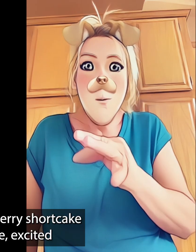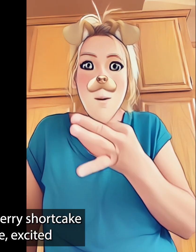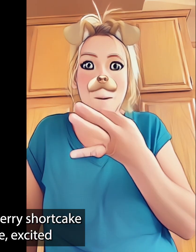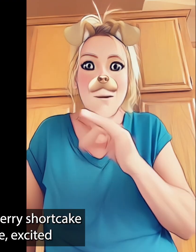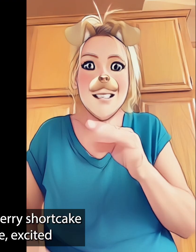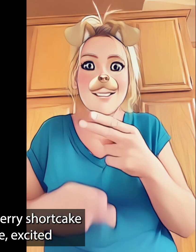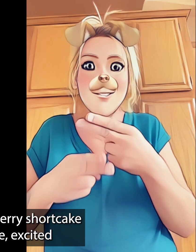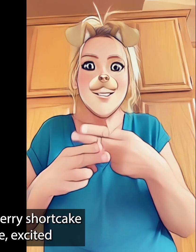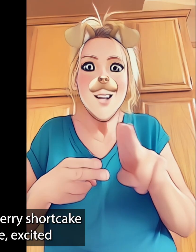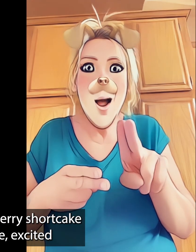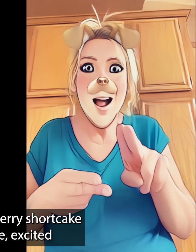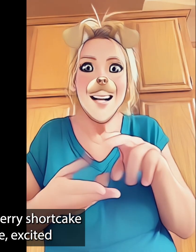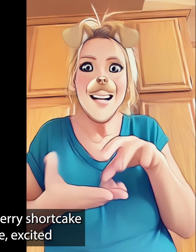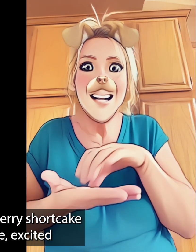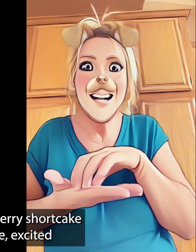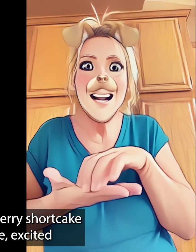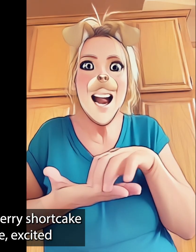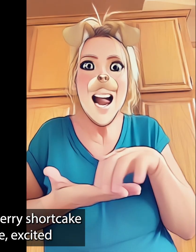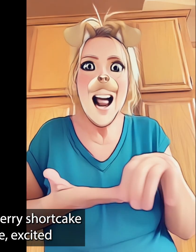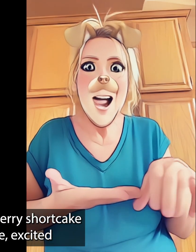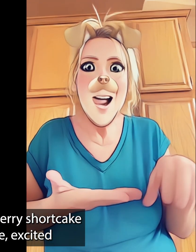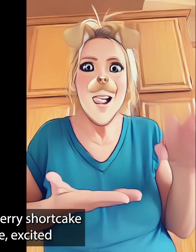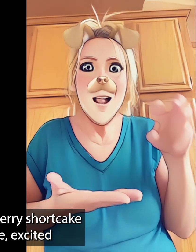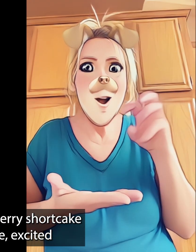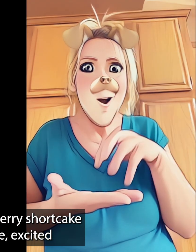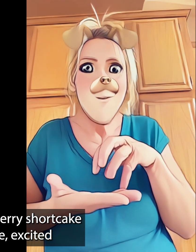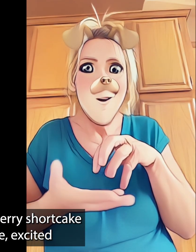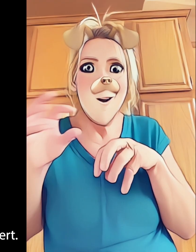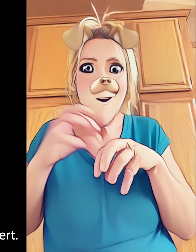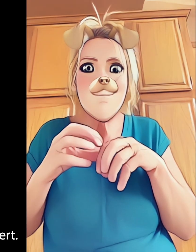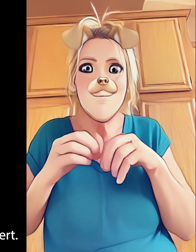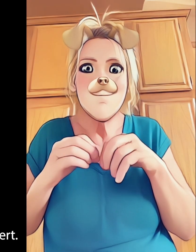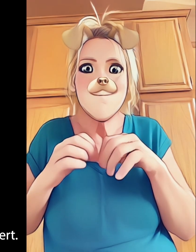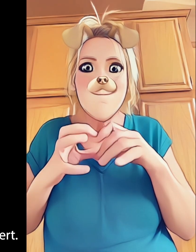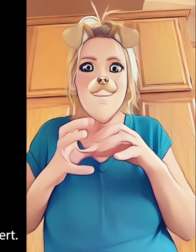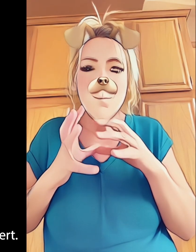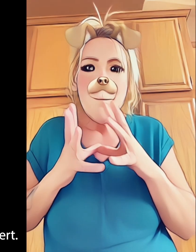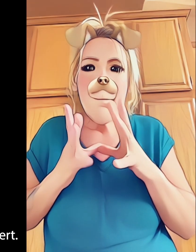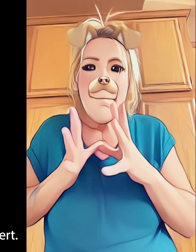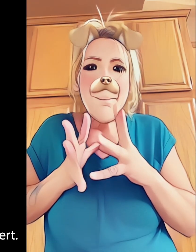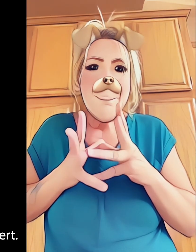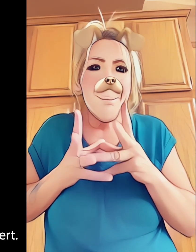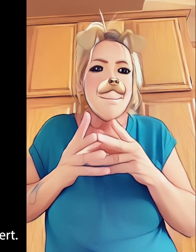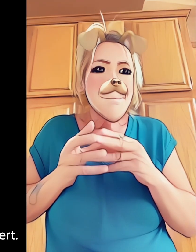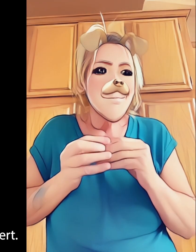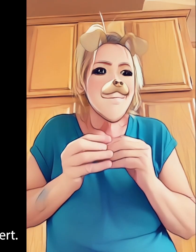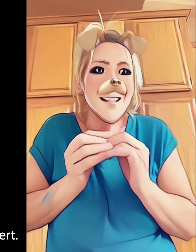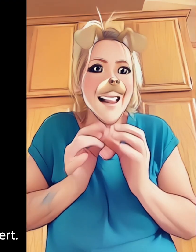They dreamed of strawberry shortcake as they all ran home, excited for their dessert.